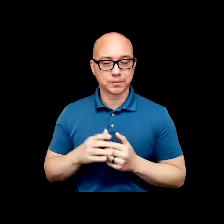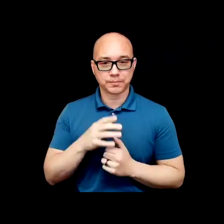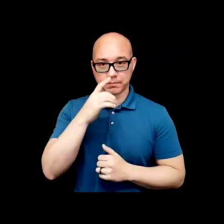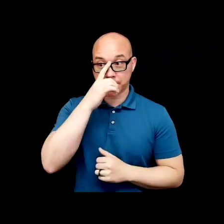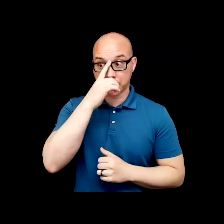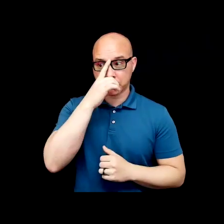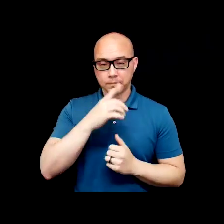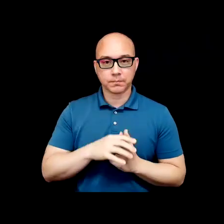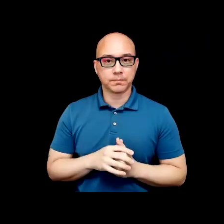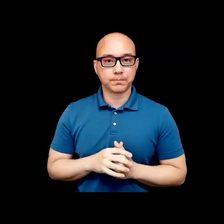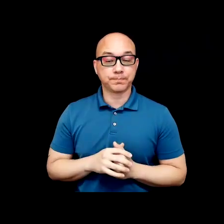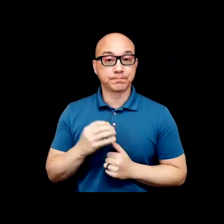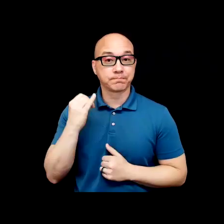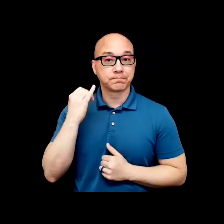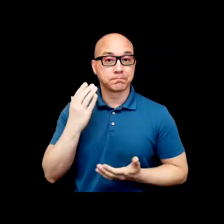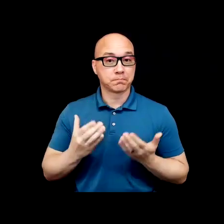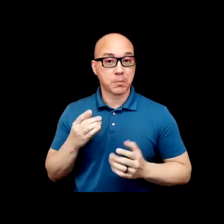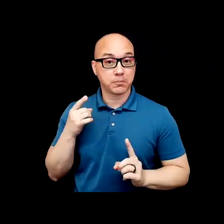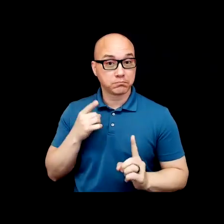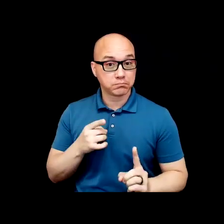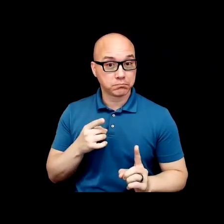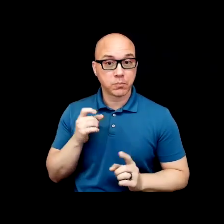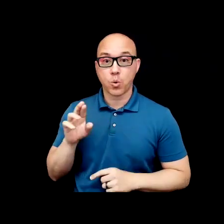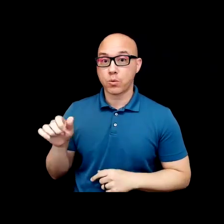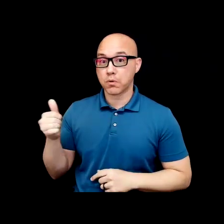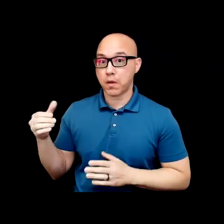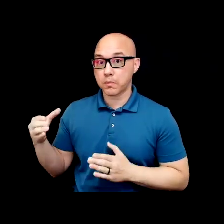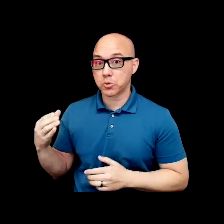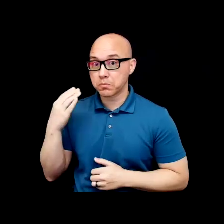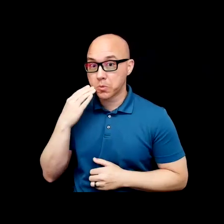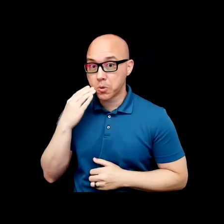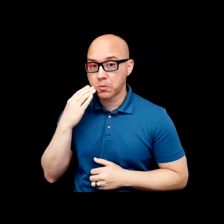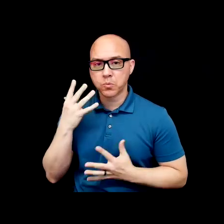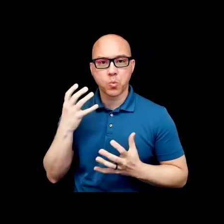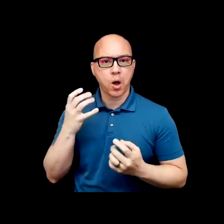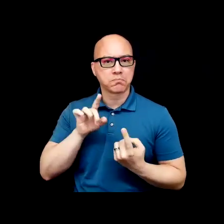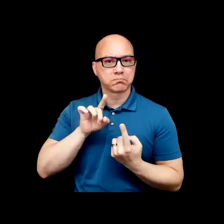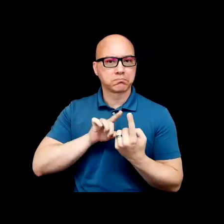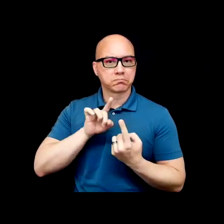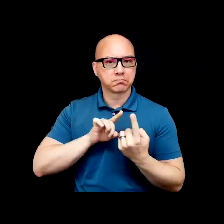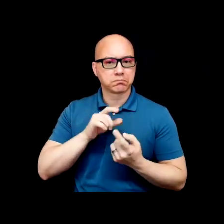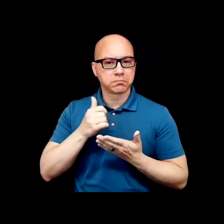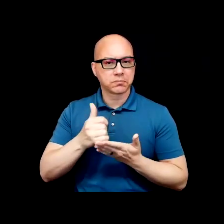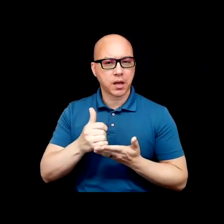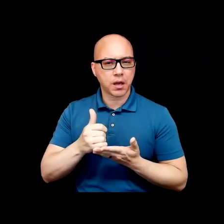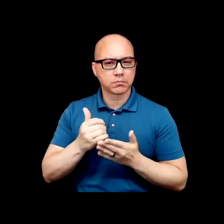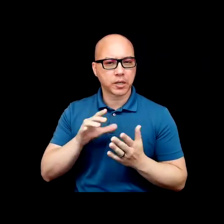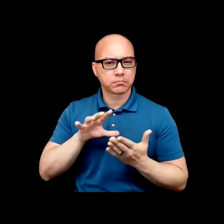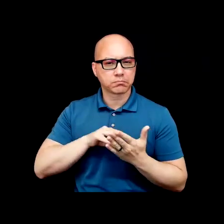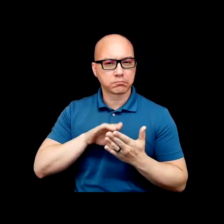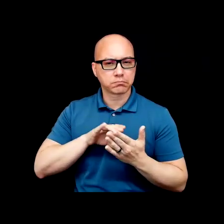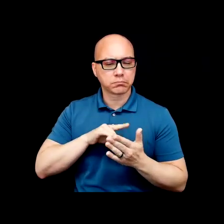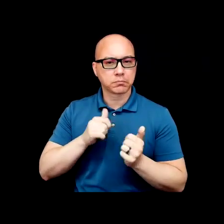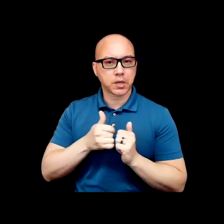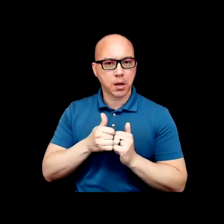you or if someone you work with would like one-on-one help understanding how business structures affect